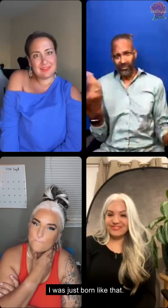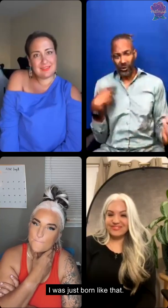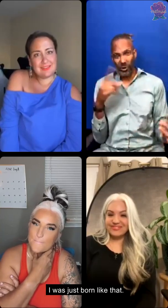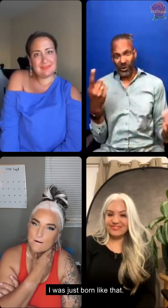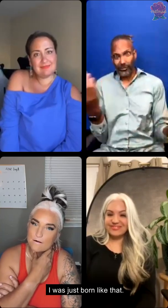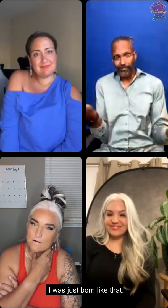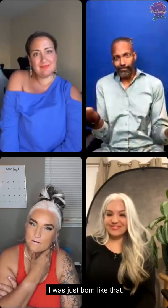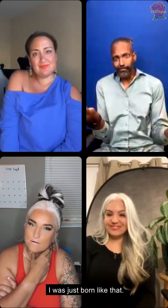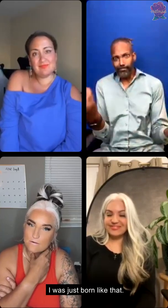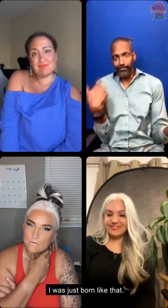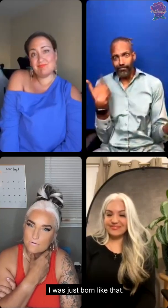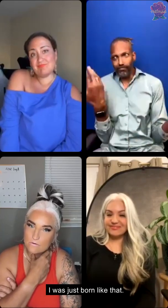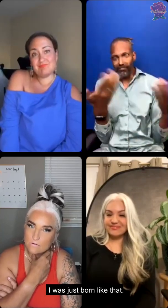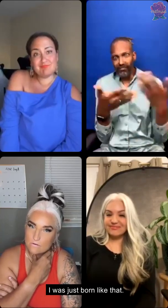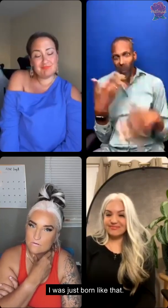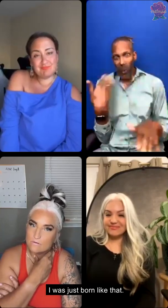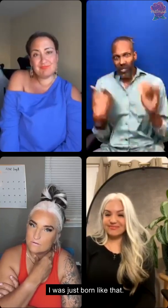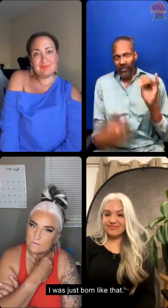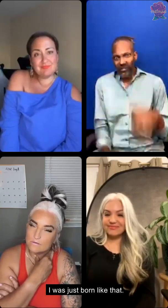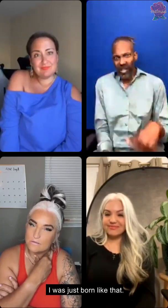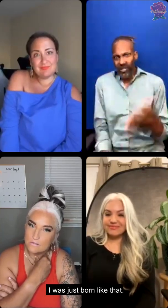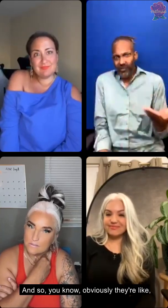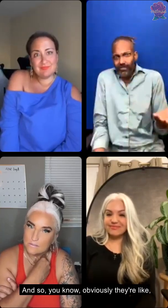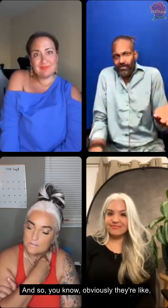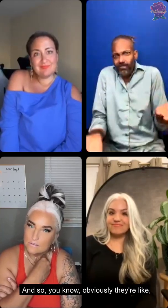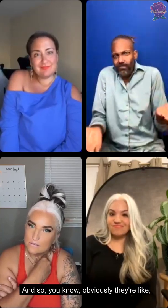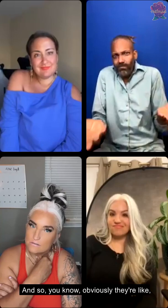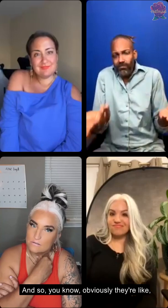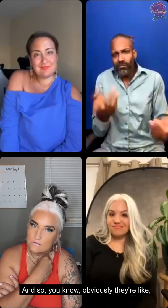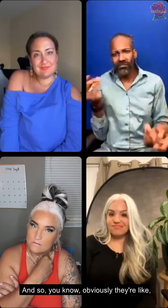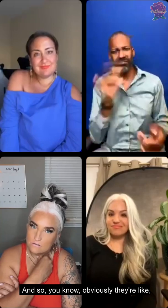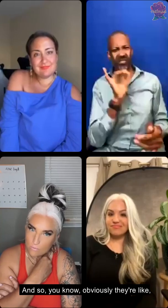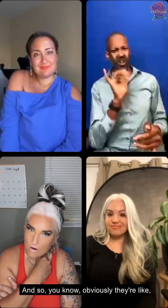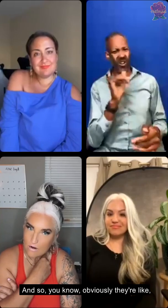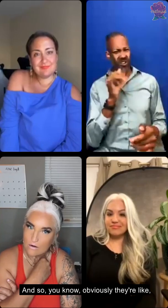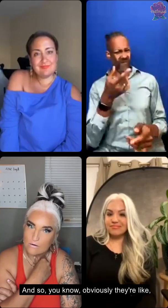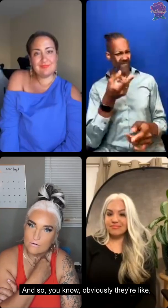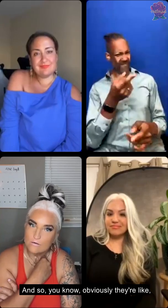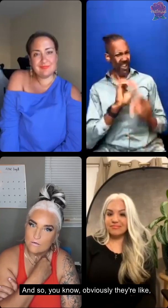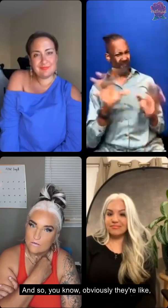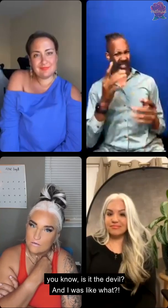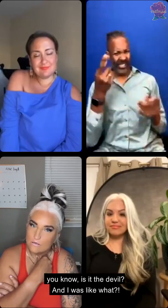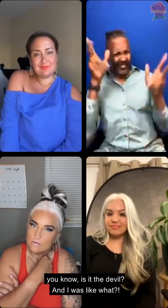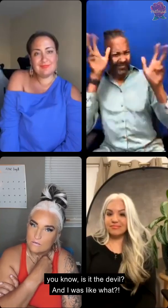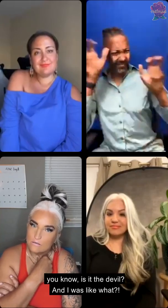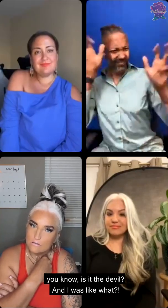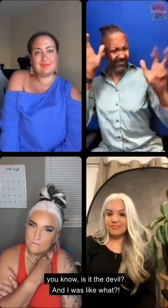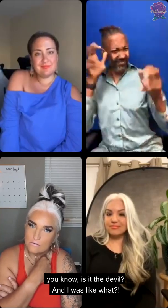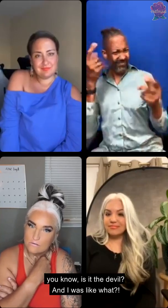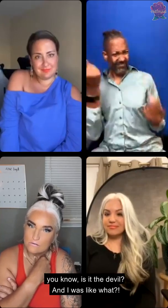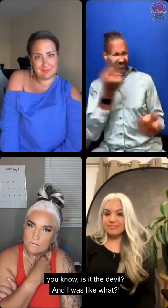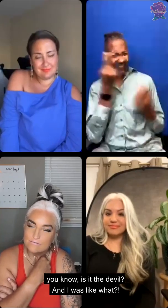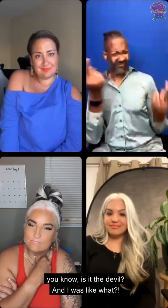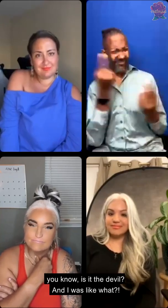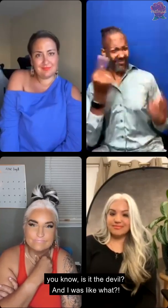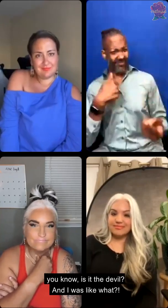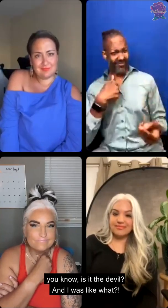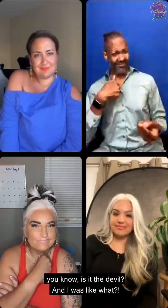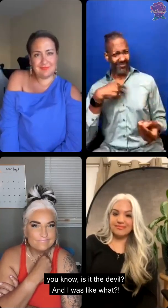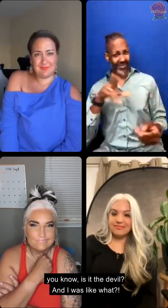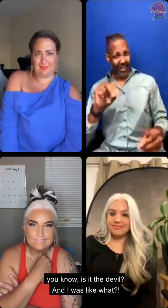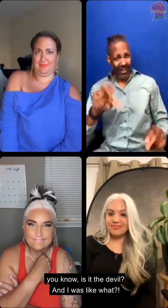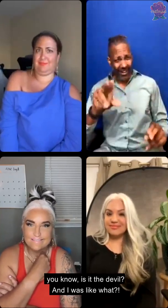eyes. I was just born like that. And so, obviously they're like, something, was it the